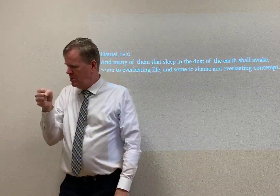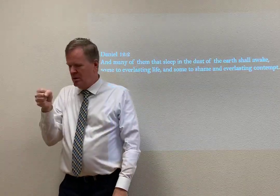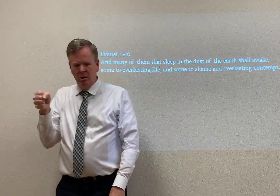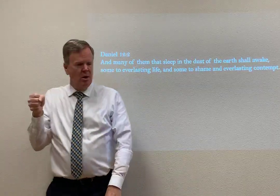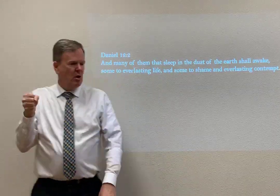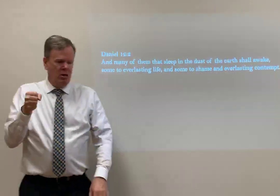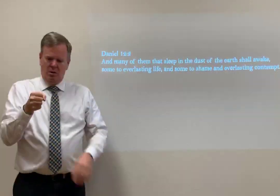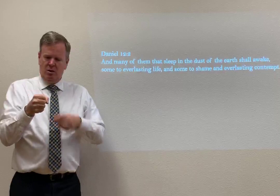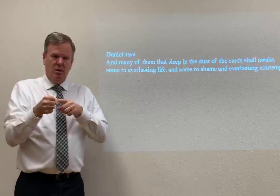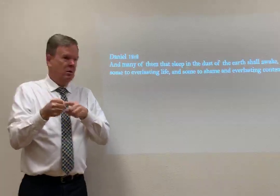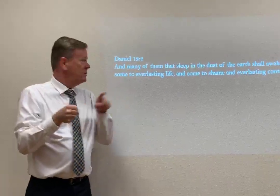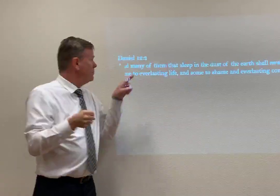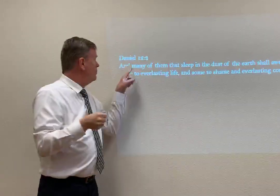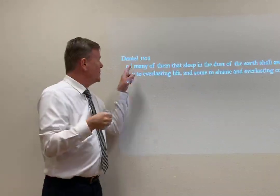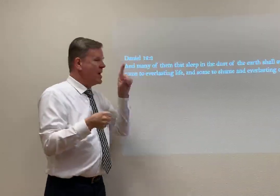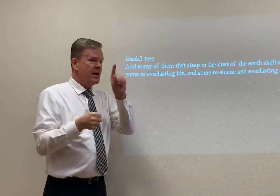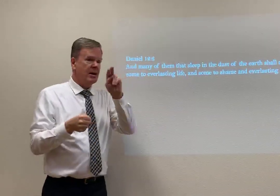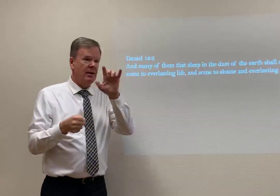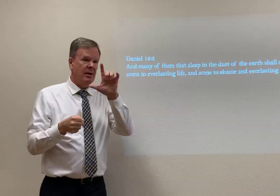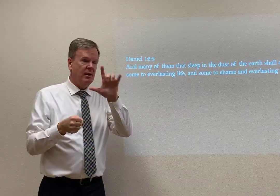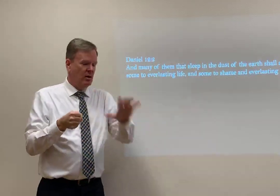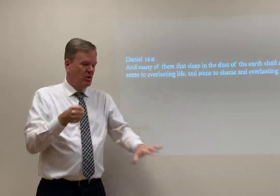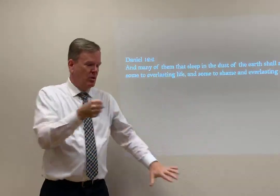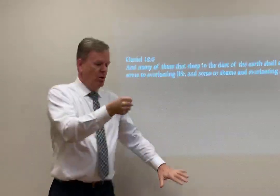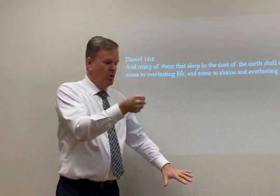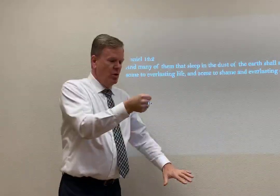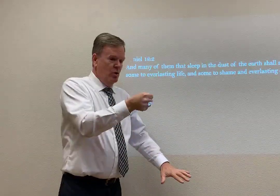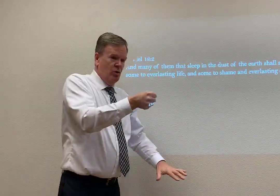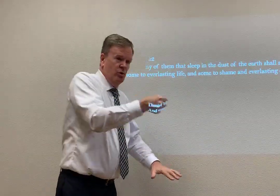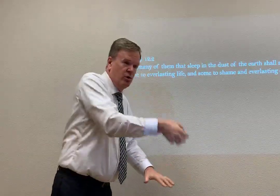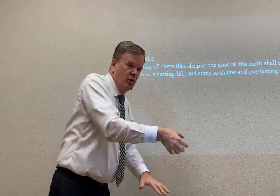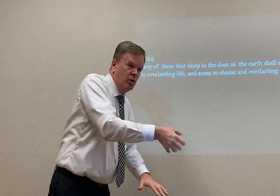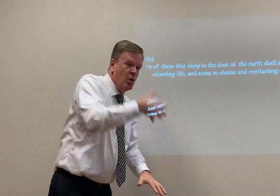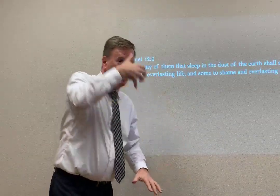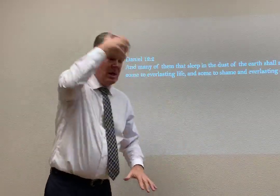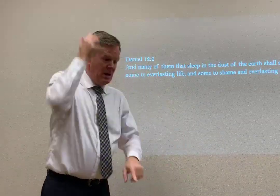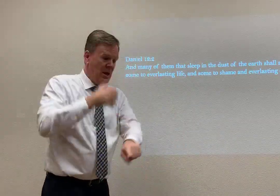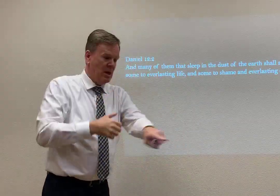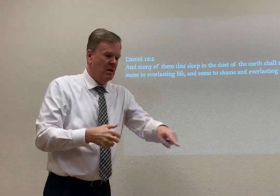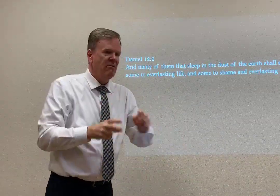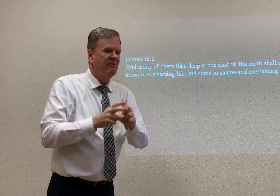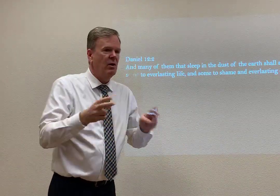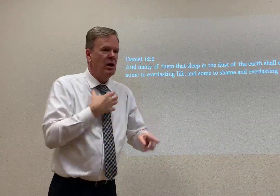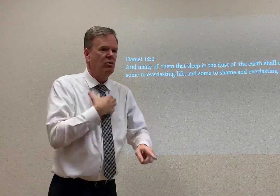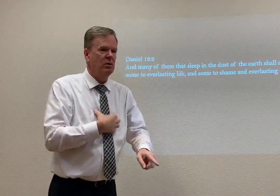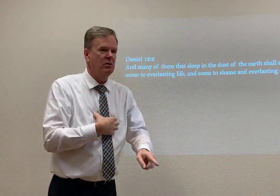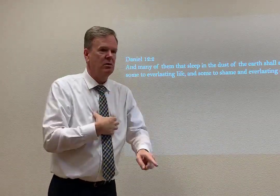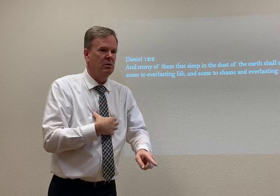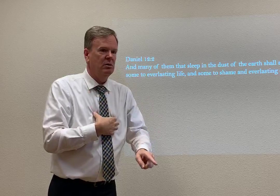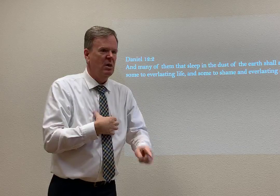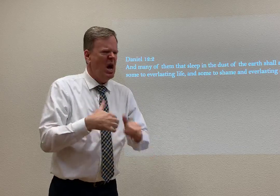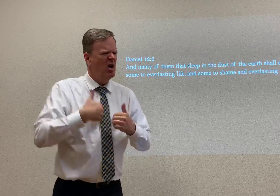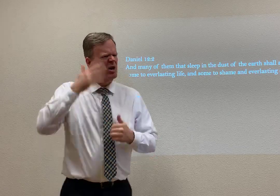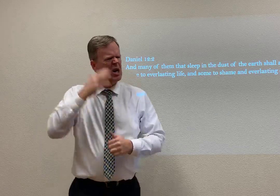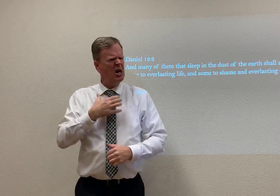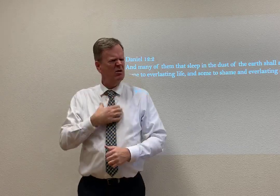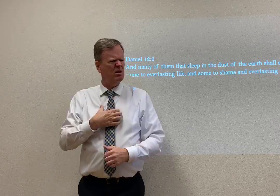worshipped God. So then Daniel is then thrown into the lion's den as punishment, and the lions were intentionally